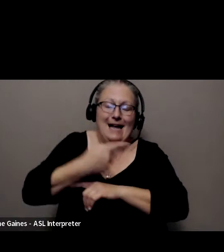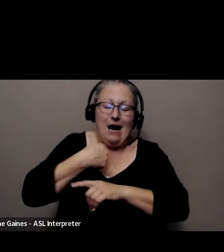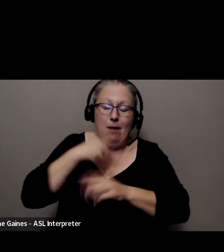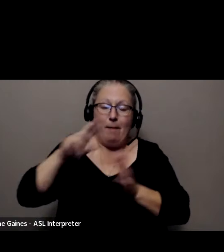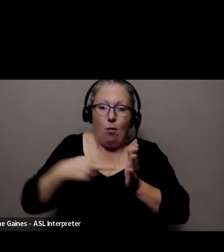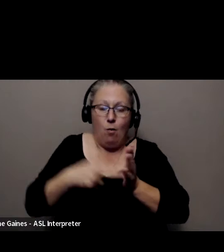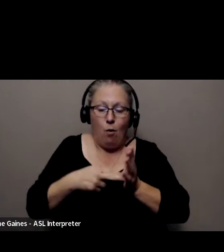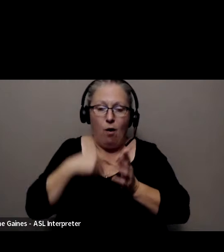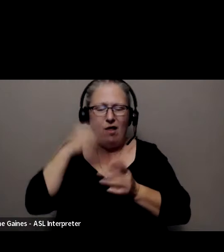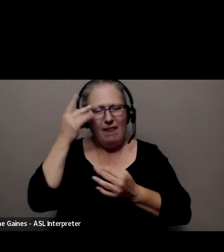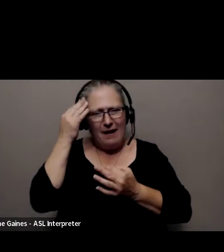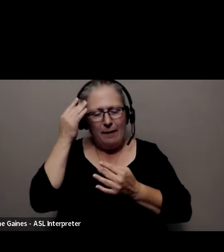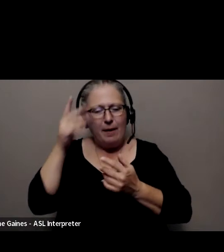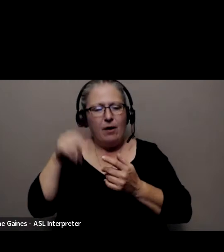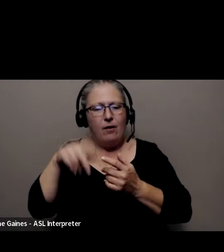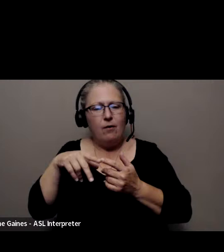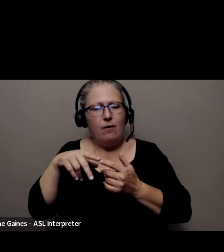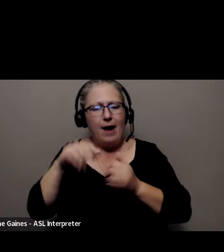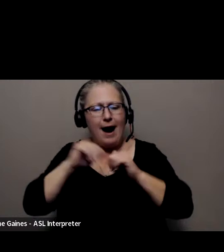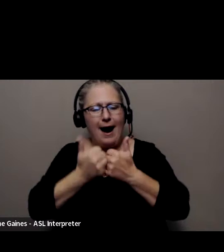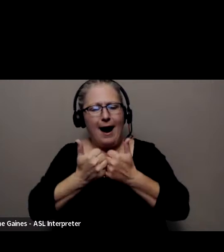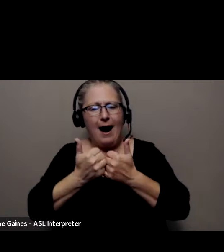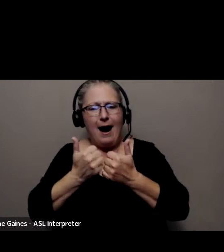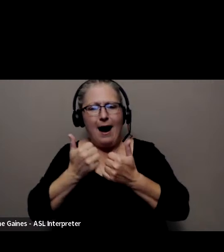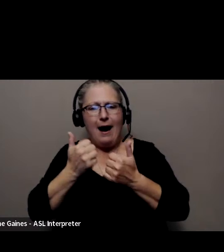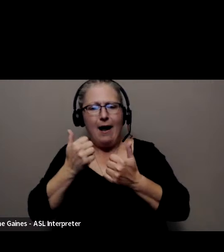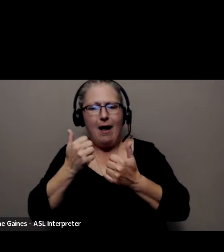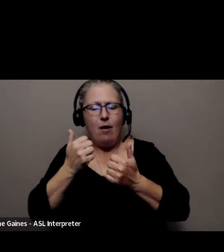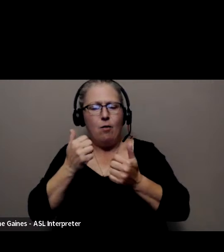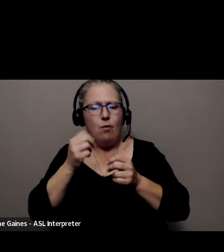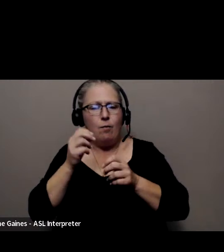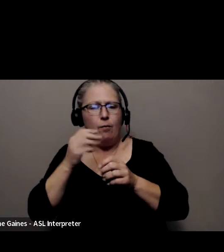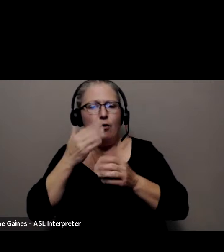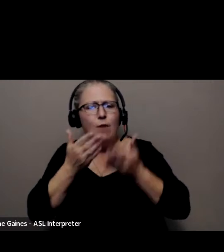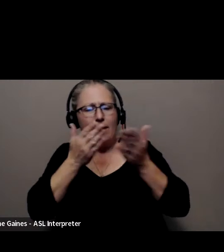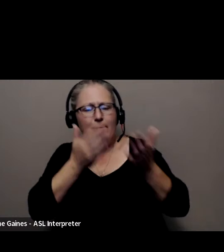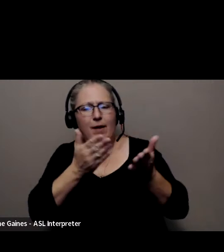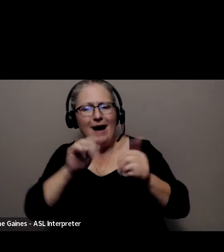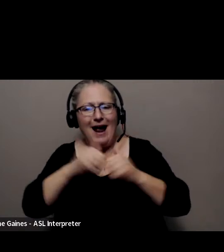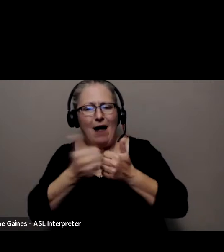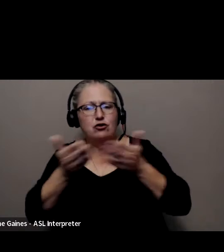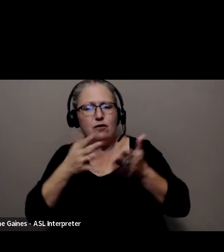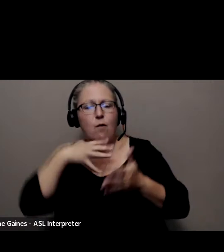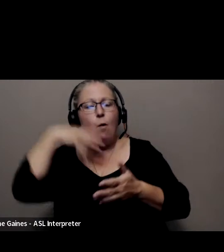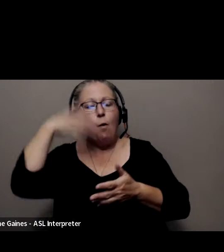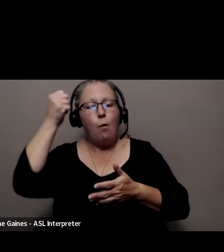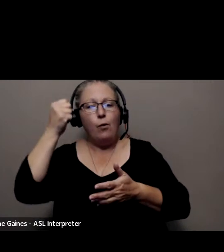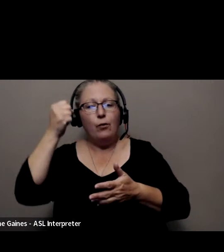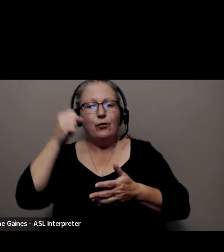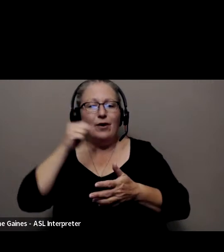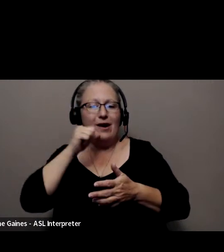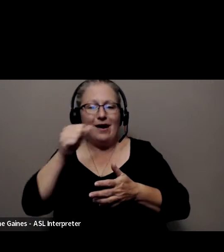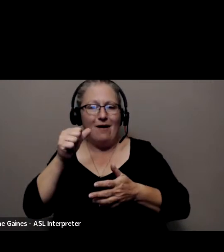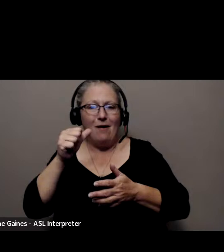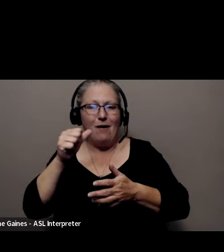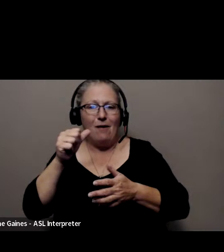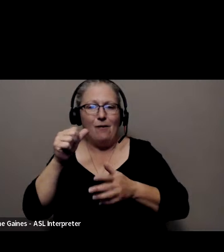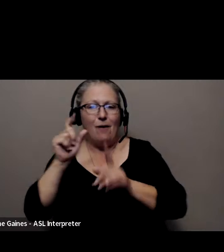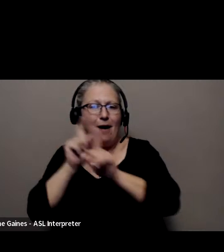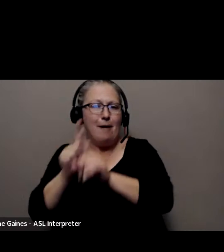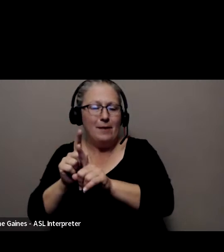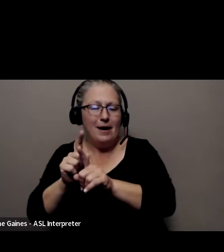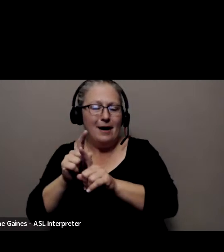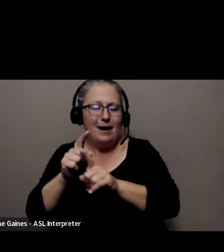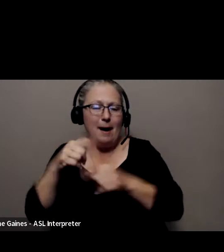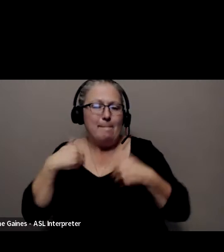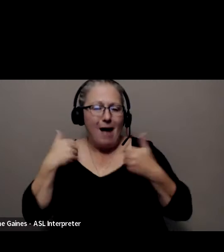started to think about a way to make good on the recommendations of how to serve our older unaccompanied minors who also had